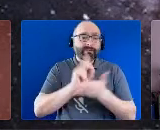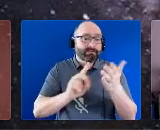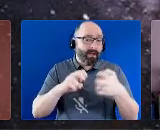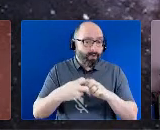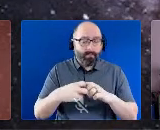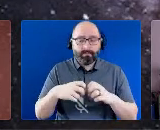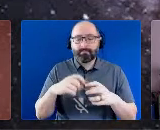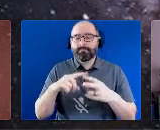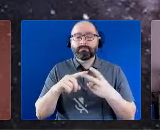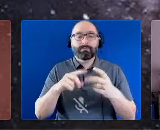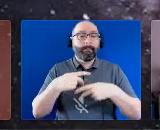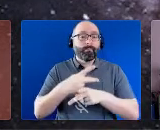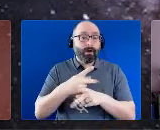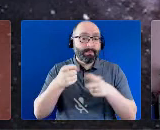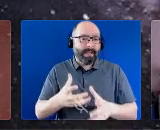like that.